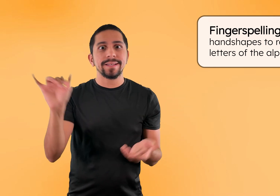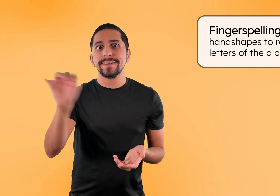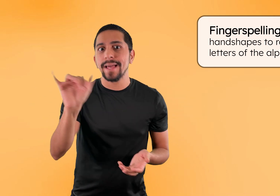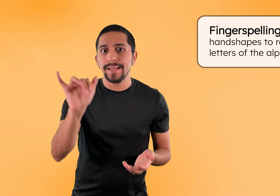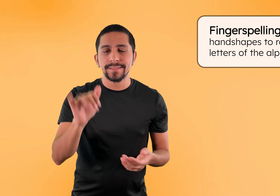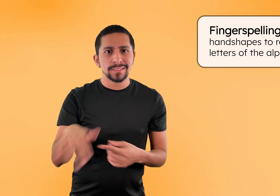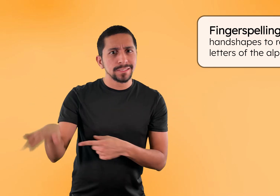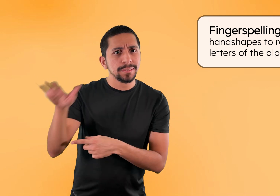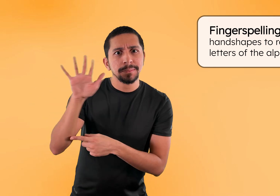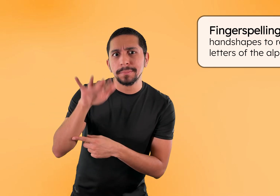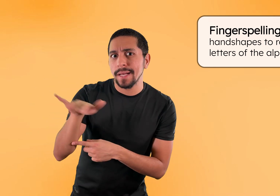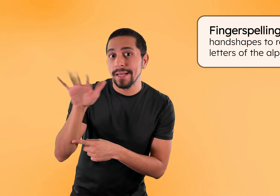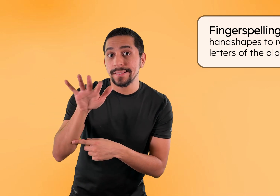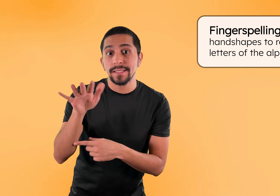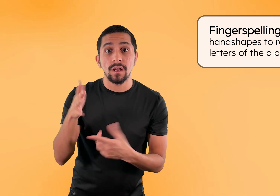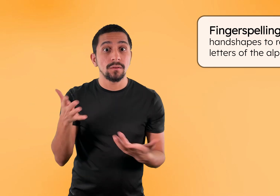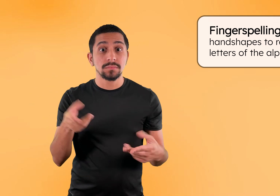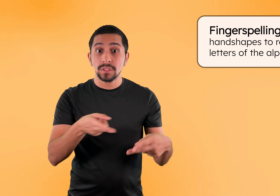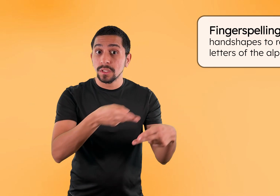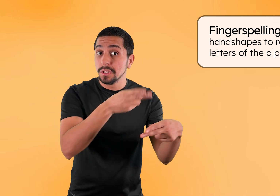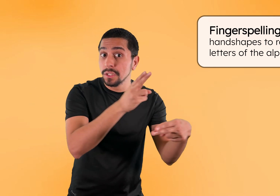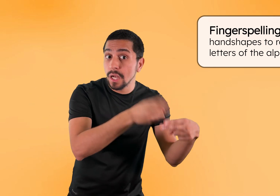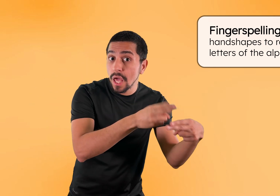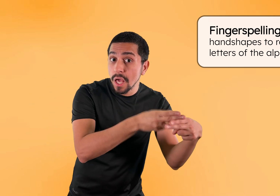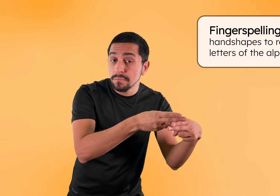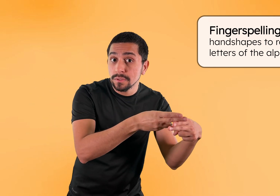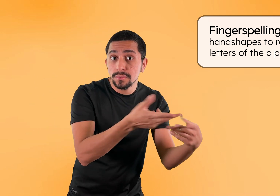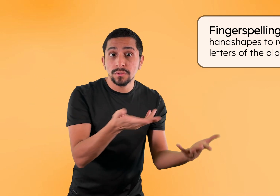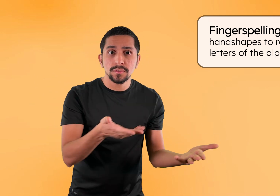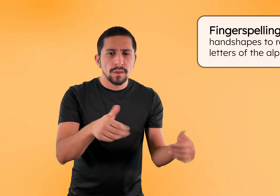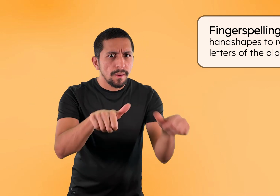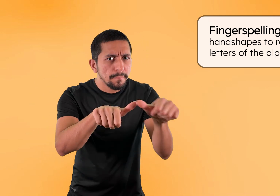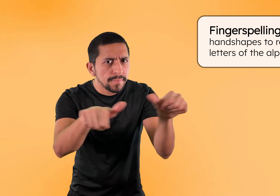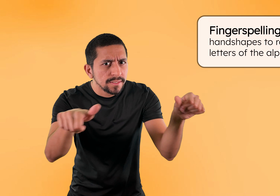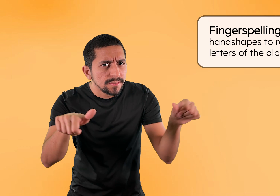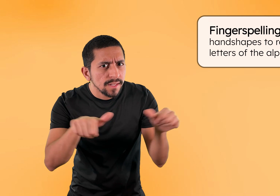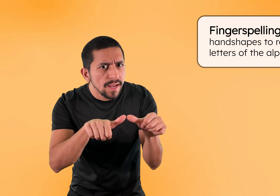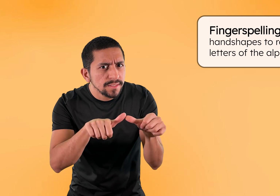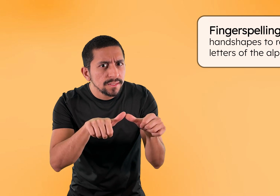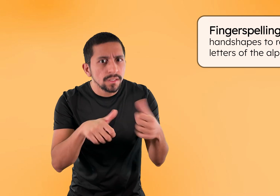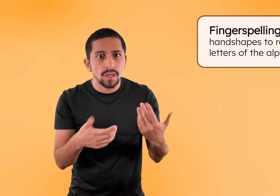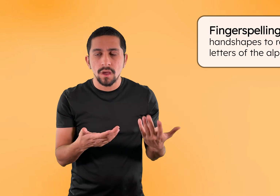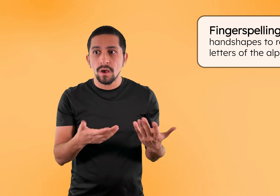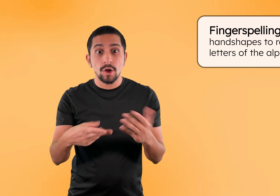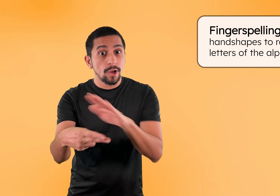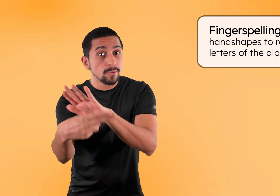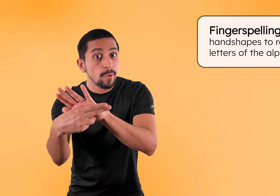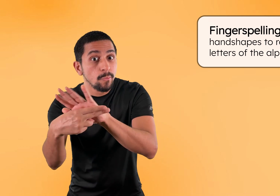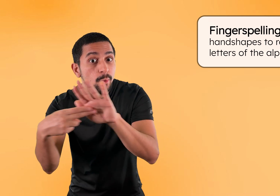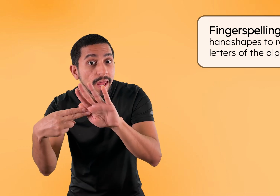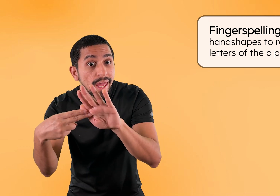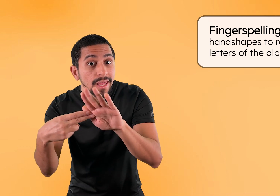such as spelling out names, places, specific